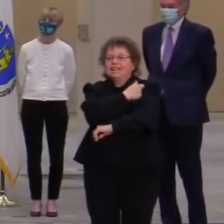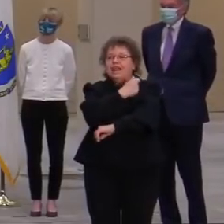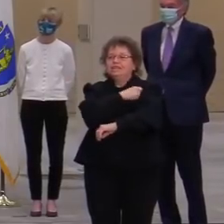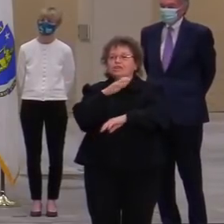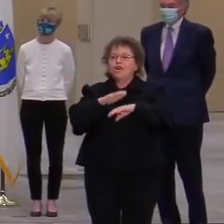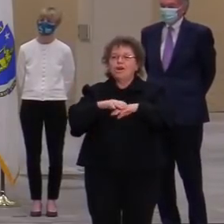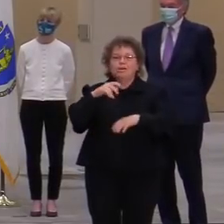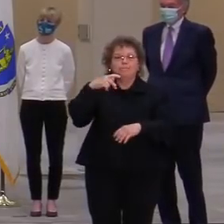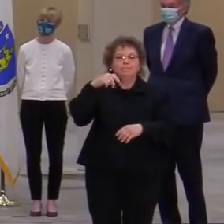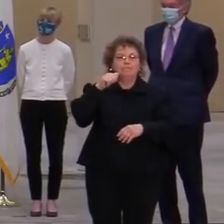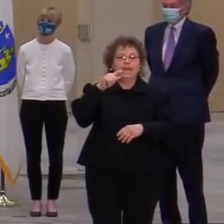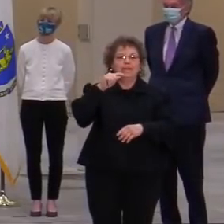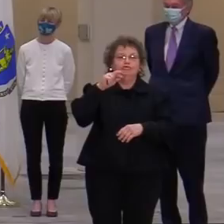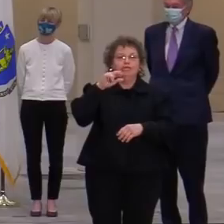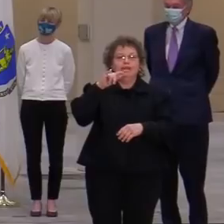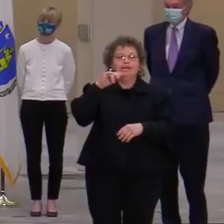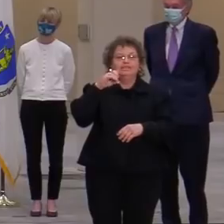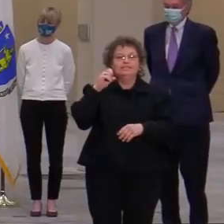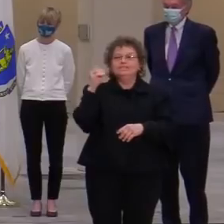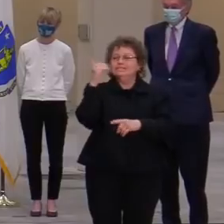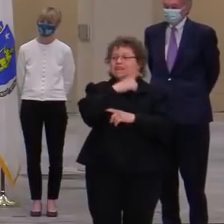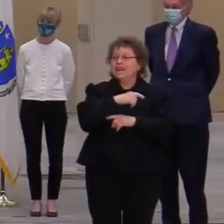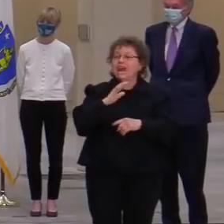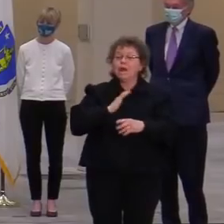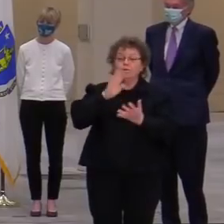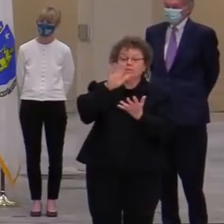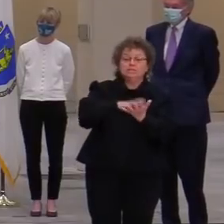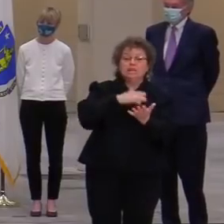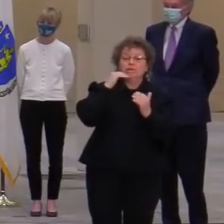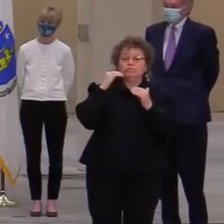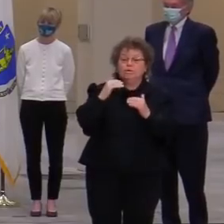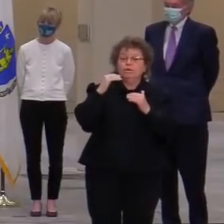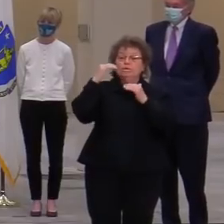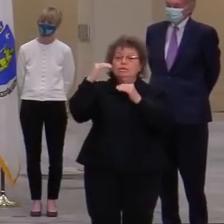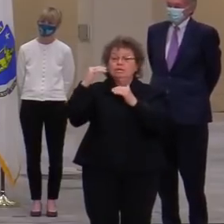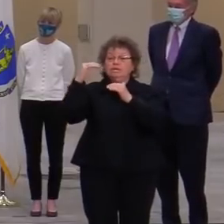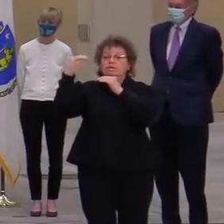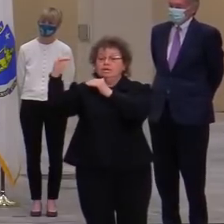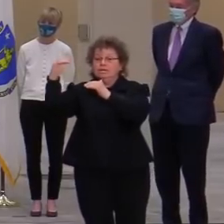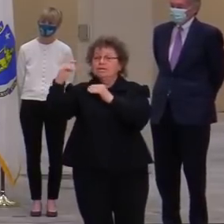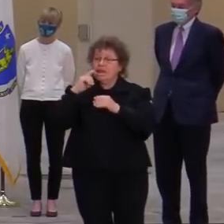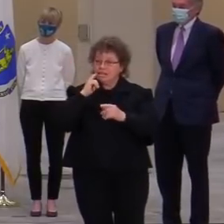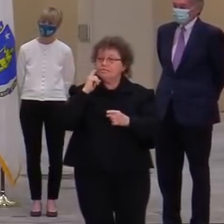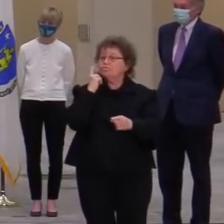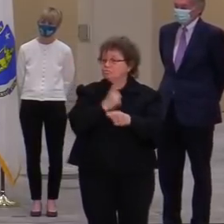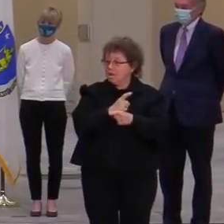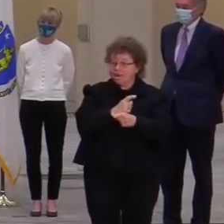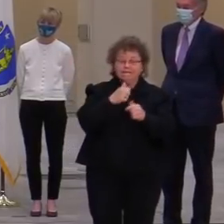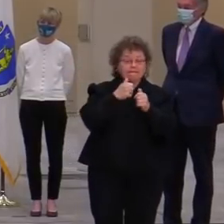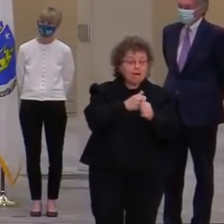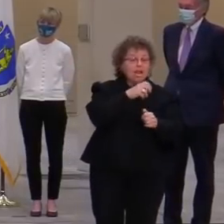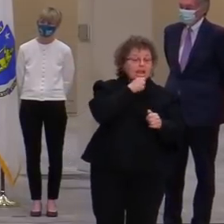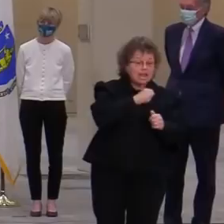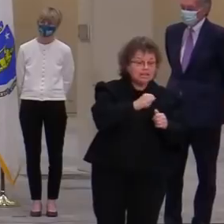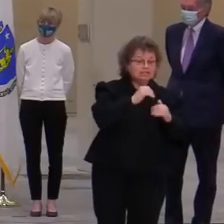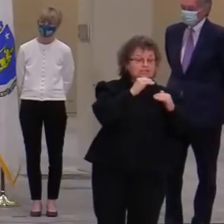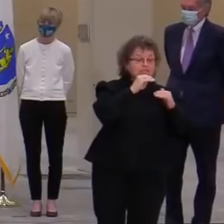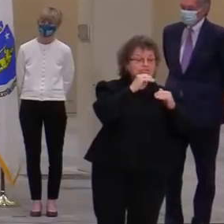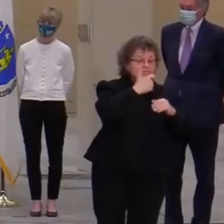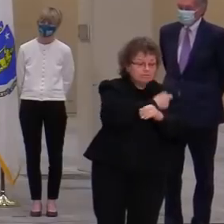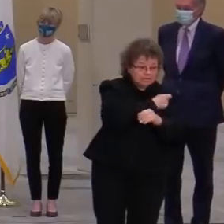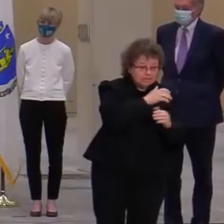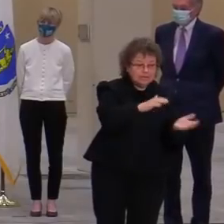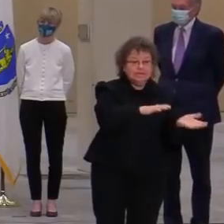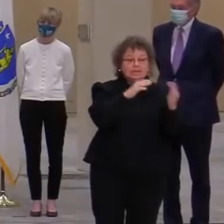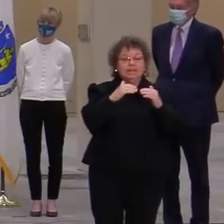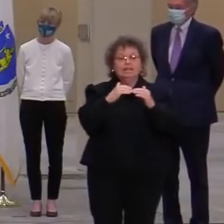one. We've tried to make sure that people who are eligible by these phases have an opportunity to actually get vaccinated before we go to the